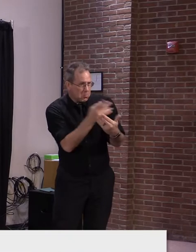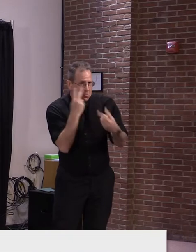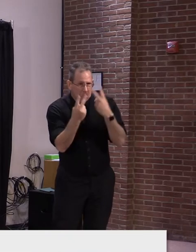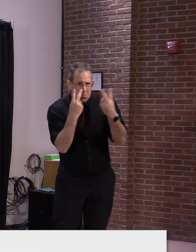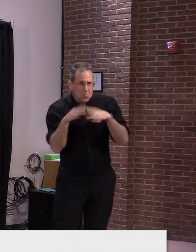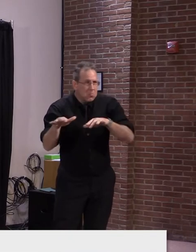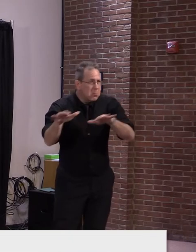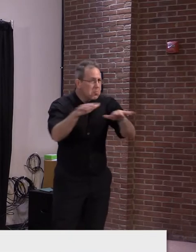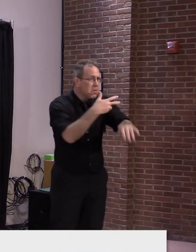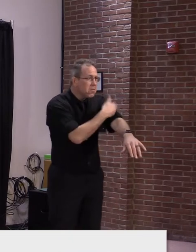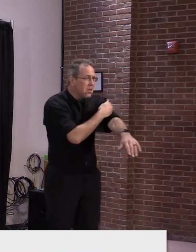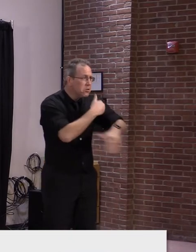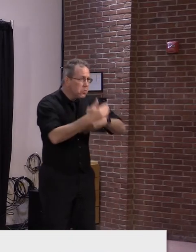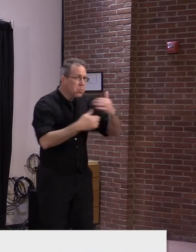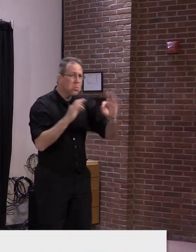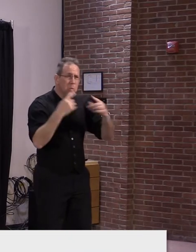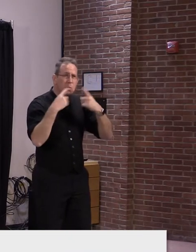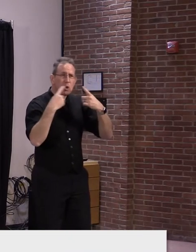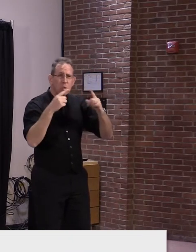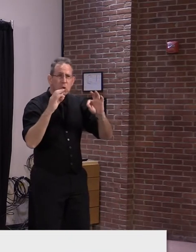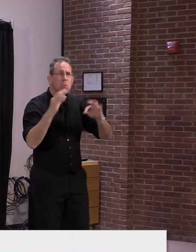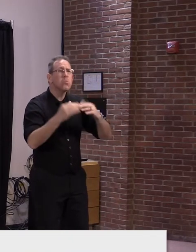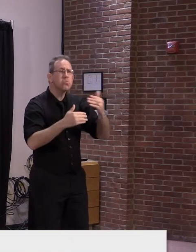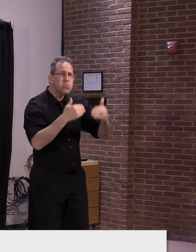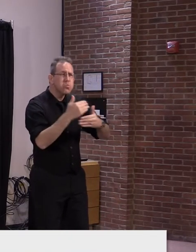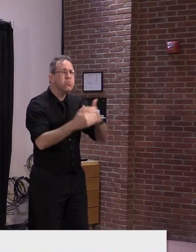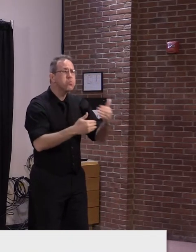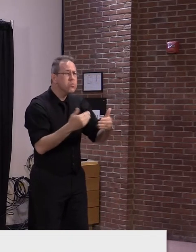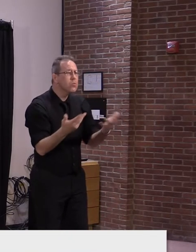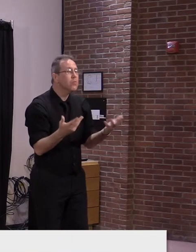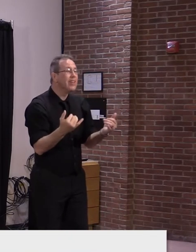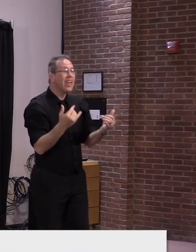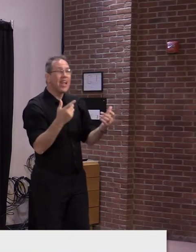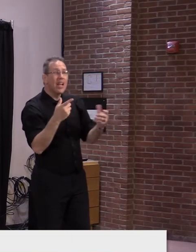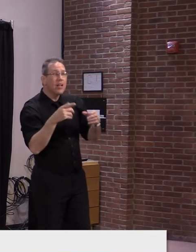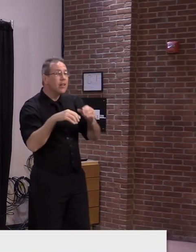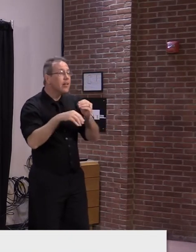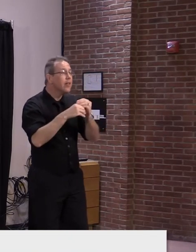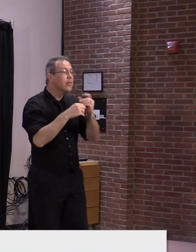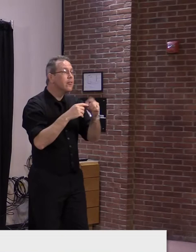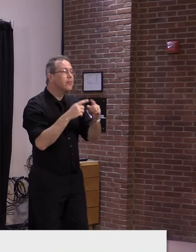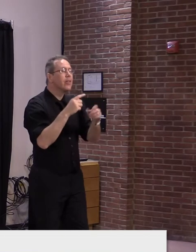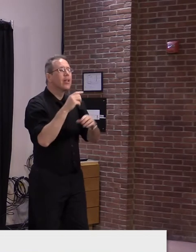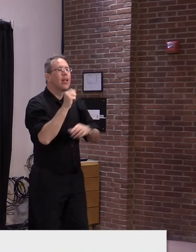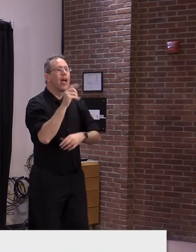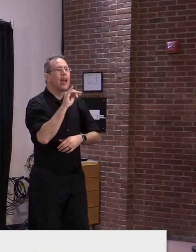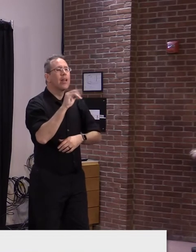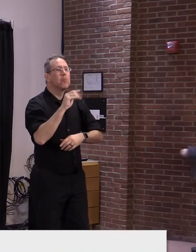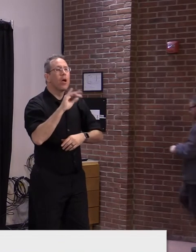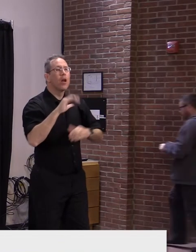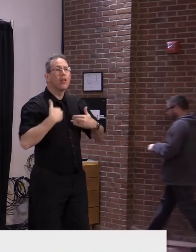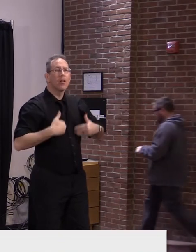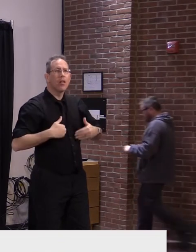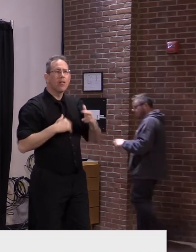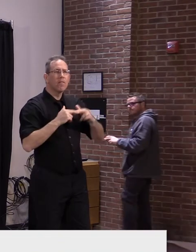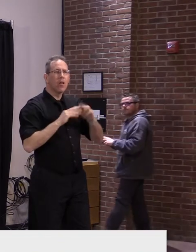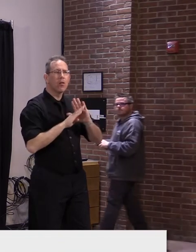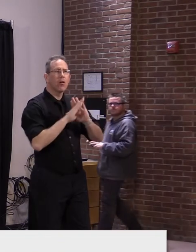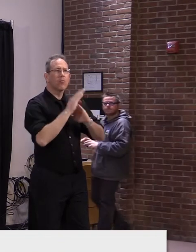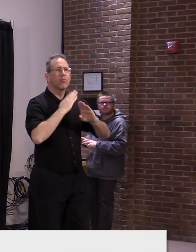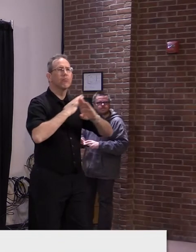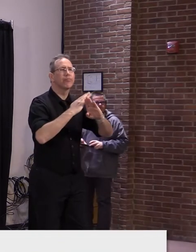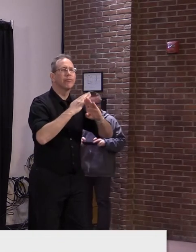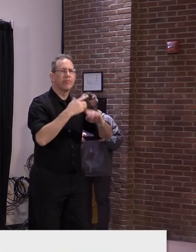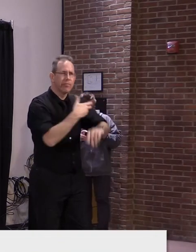the mounting of further antibody response in people who get further doses. But they don't set